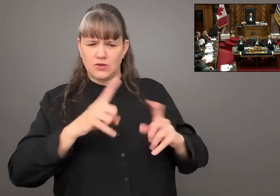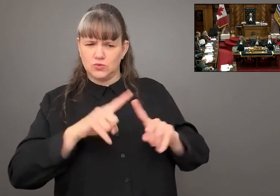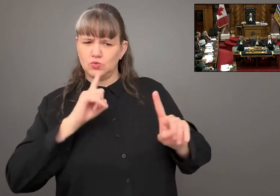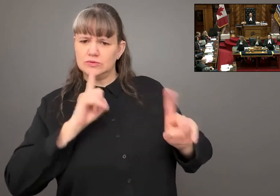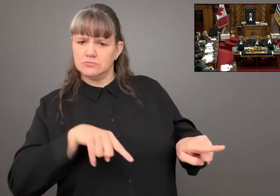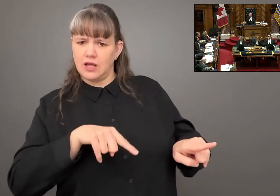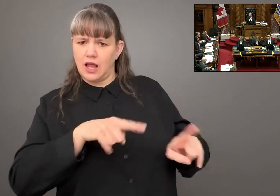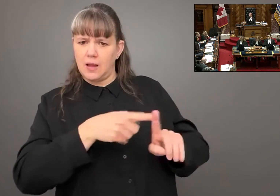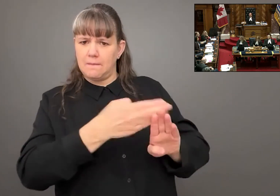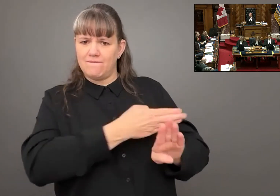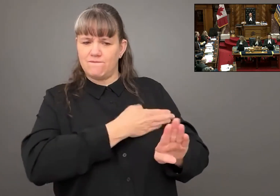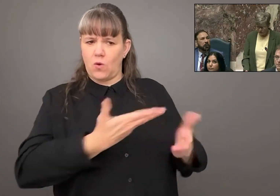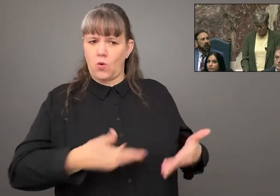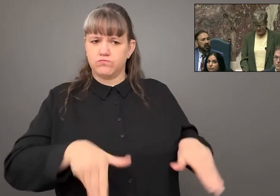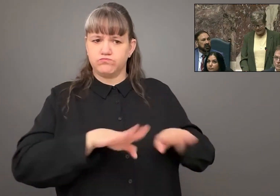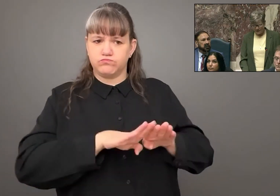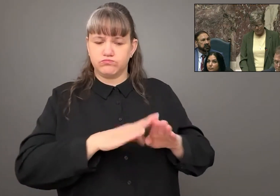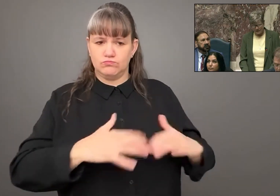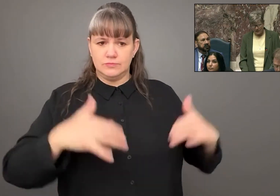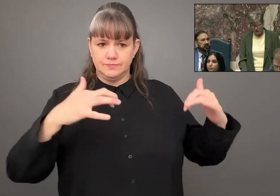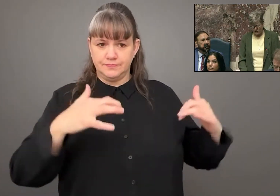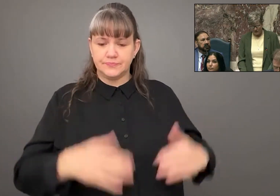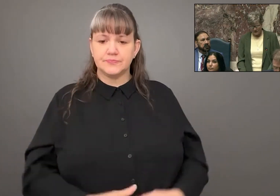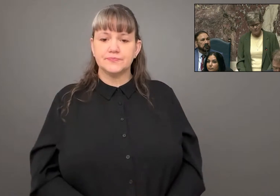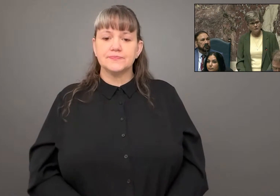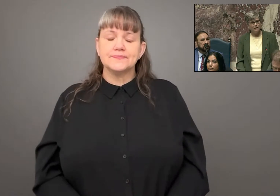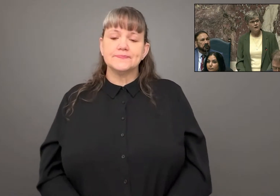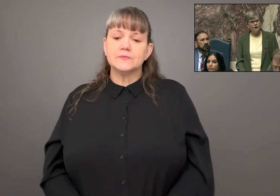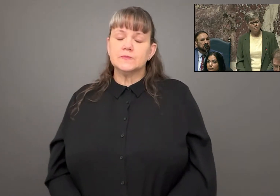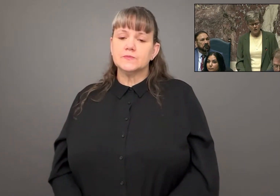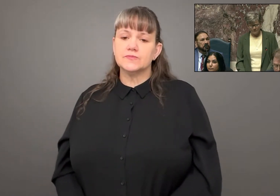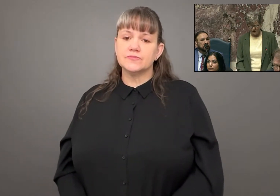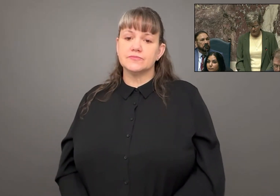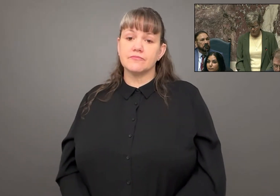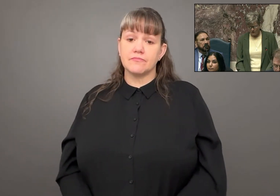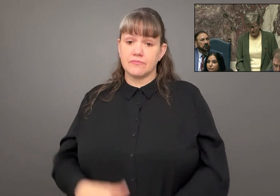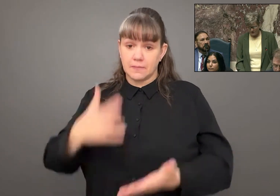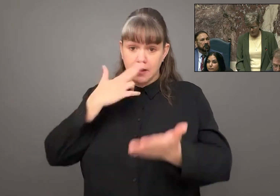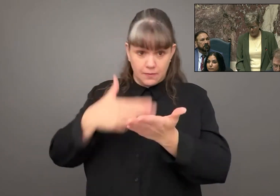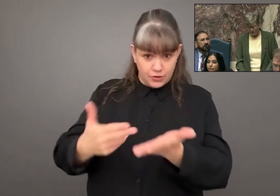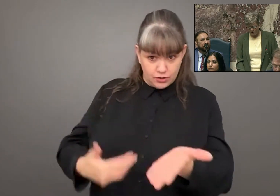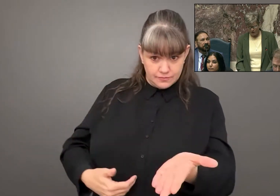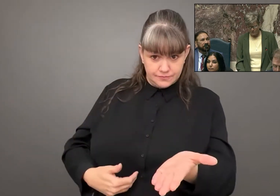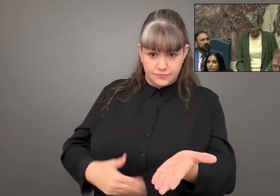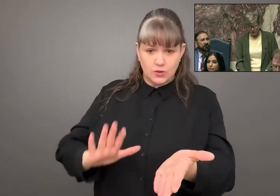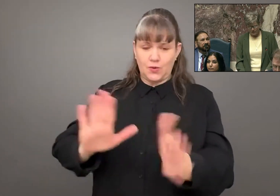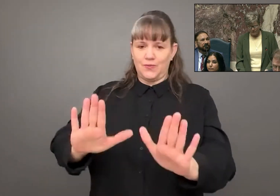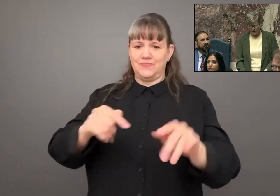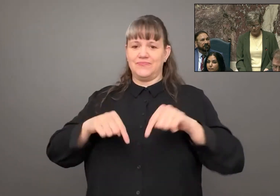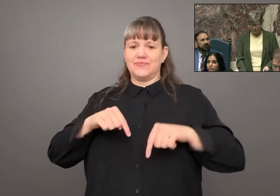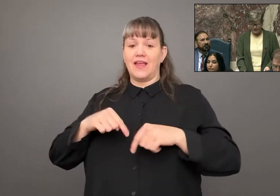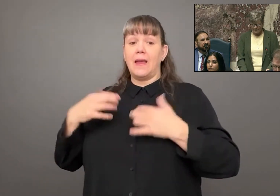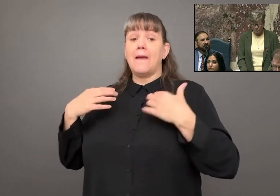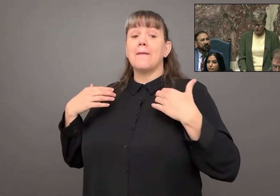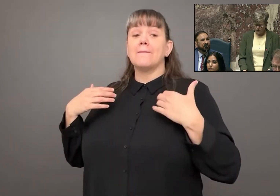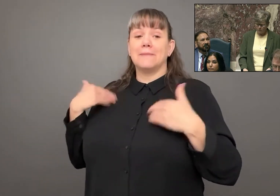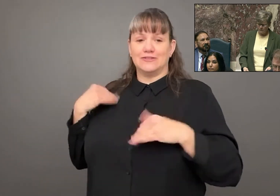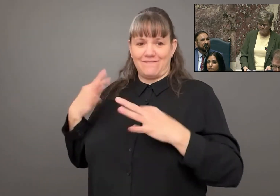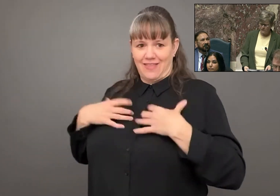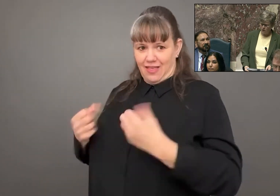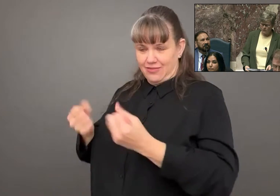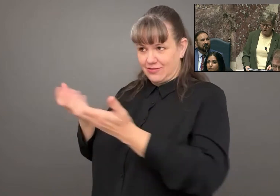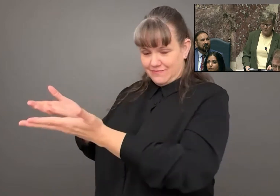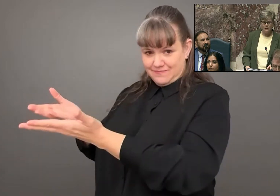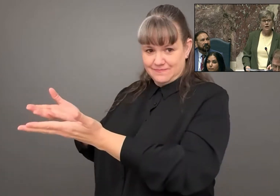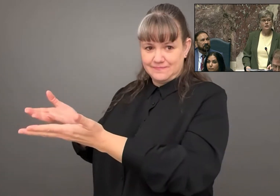you, Honourable Speaker. I have the honour of presenting a petition to the Assembly, approximately 3,000 people across British Columbia, requesting to reform